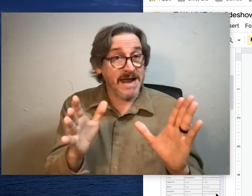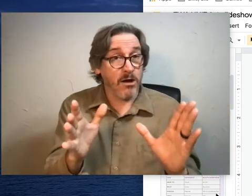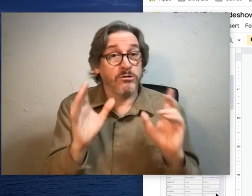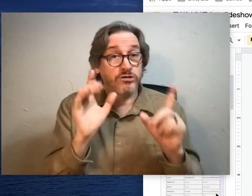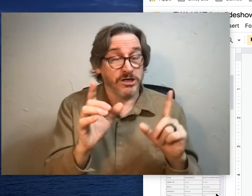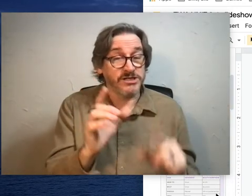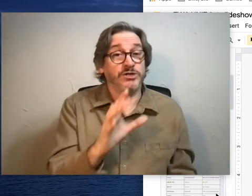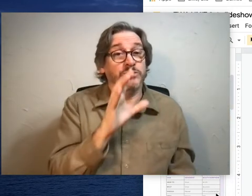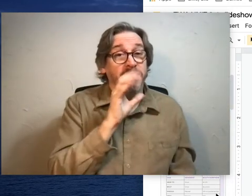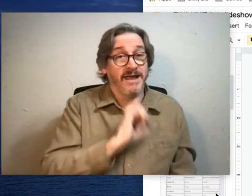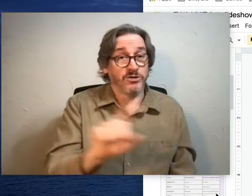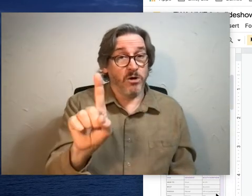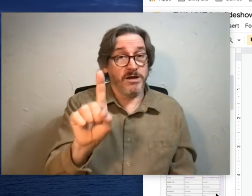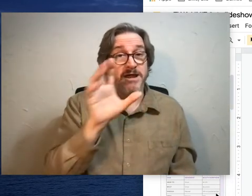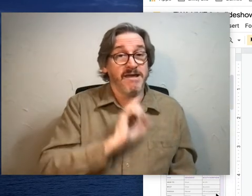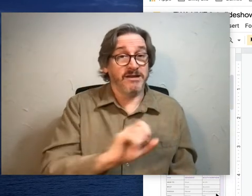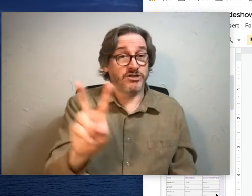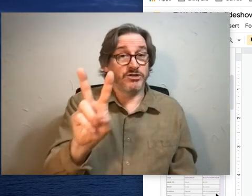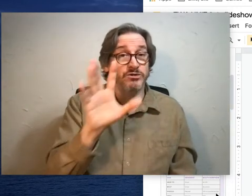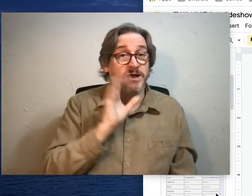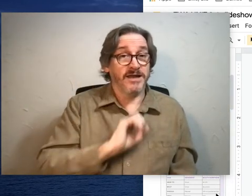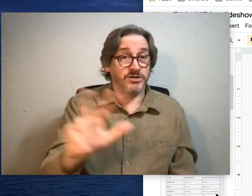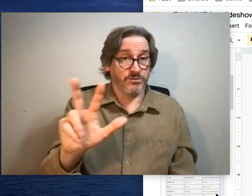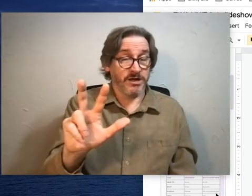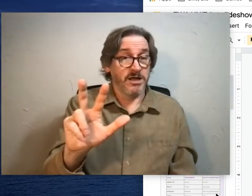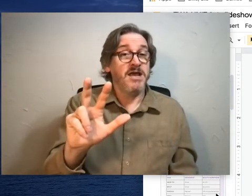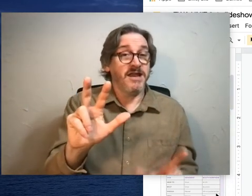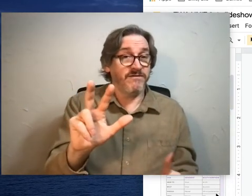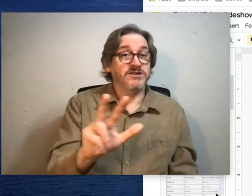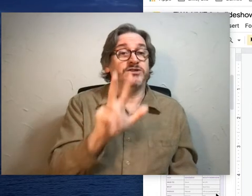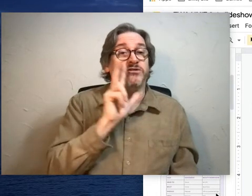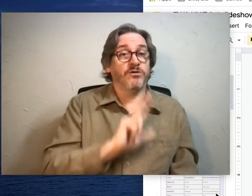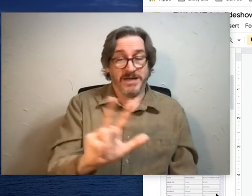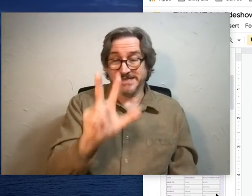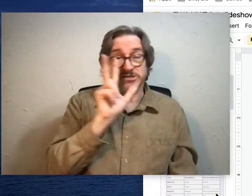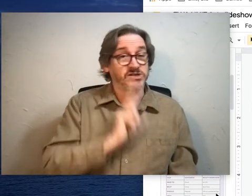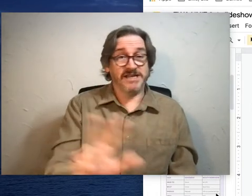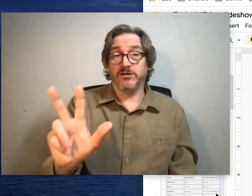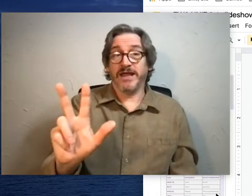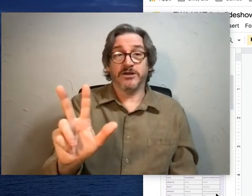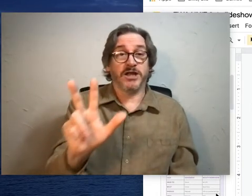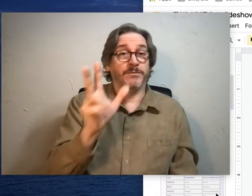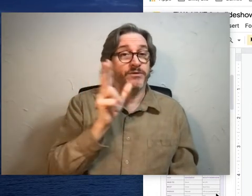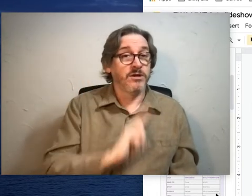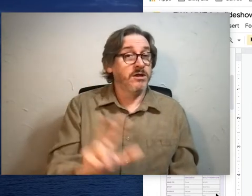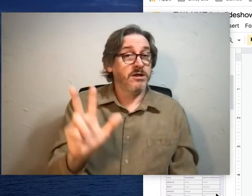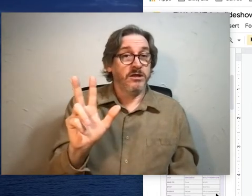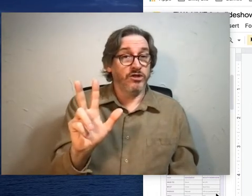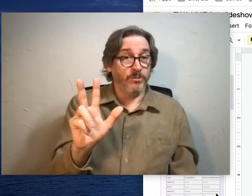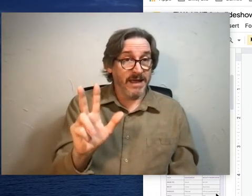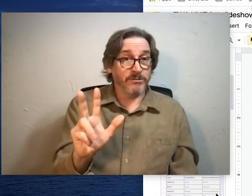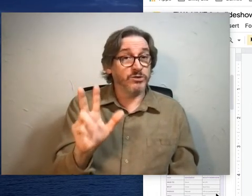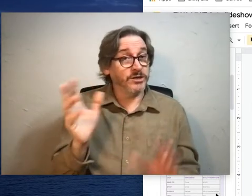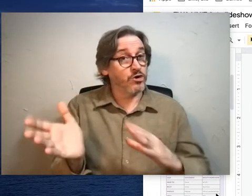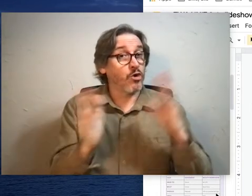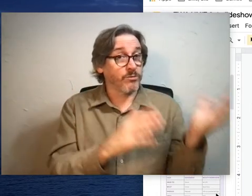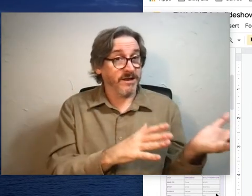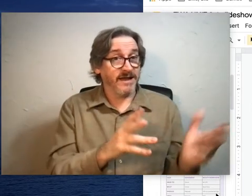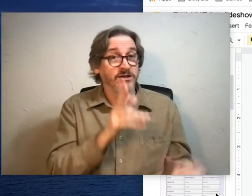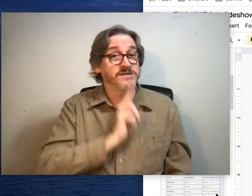right now, just do age 1, age 2, age 3. And eventually, because it's a single hand shape, you'll be able